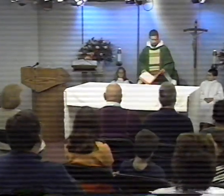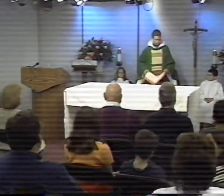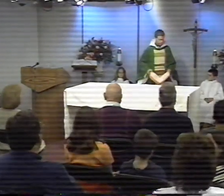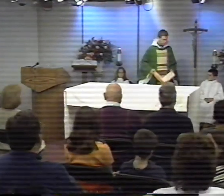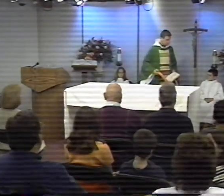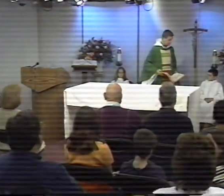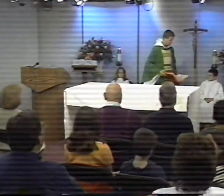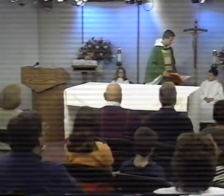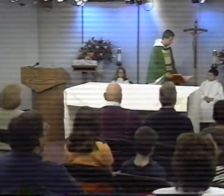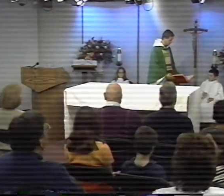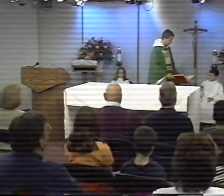glad.